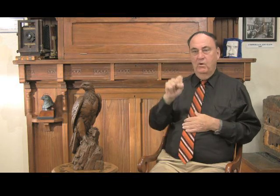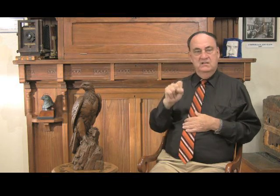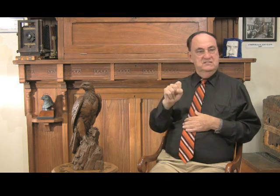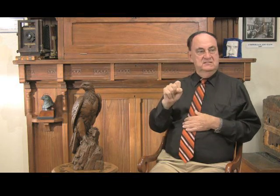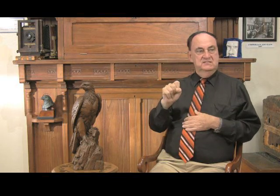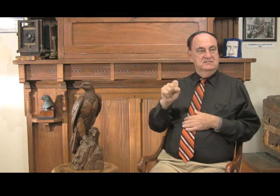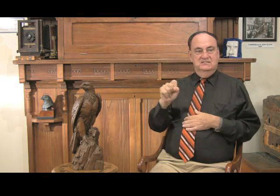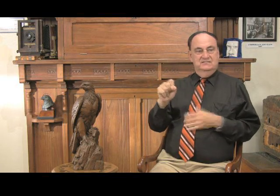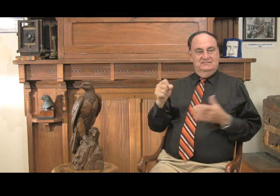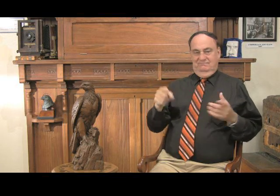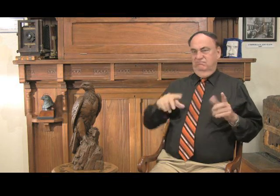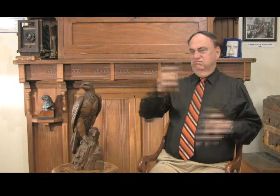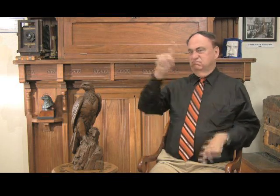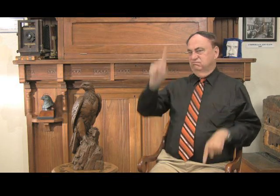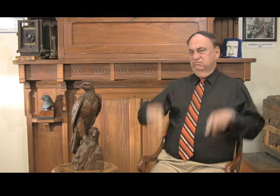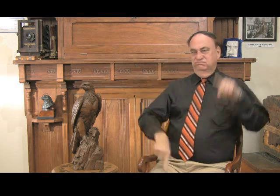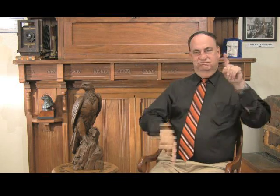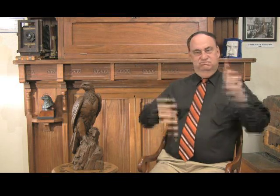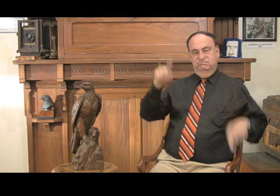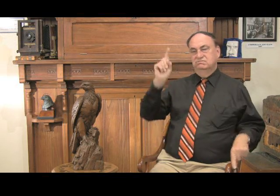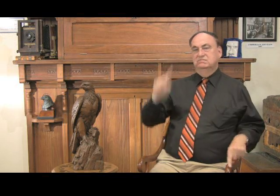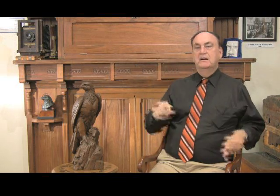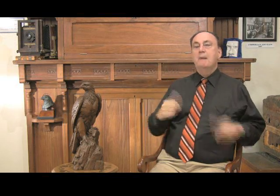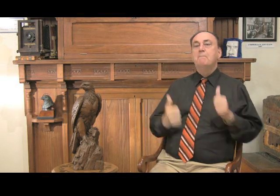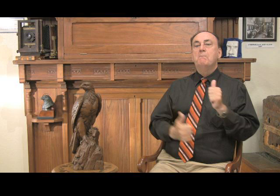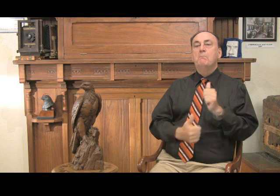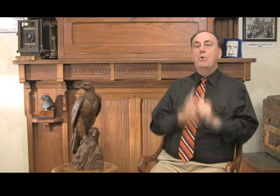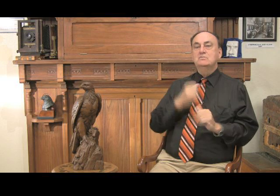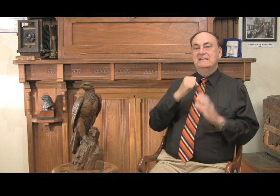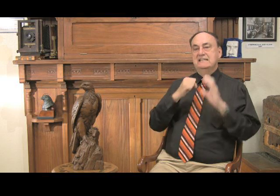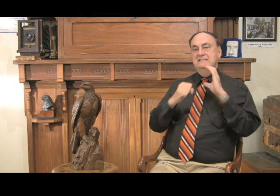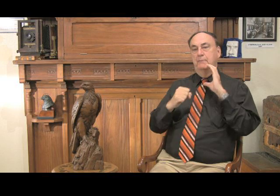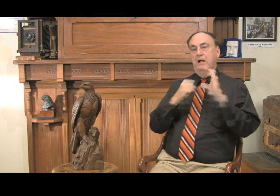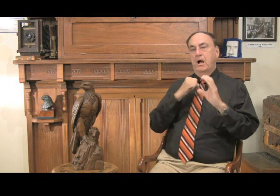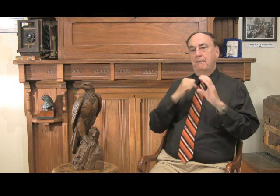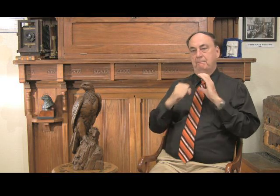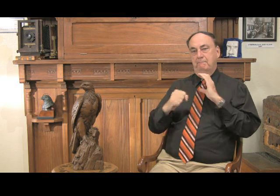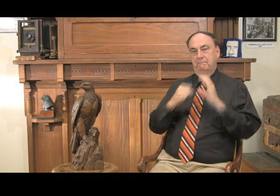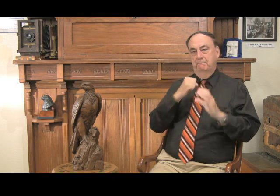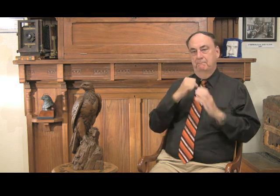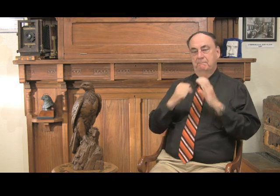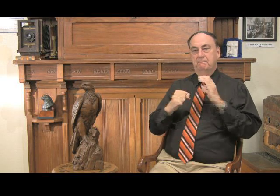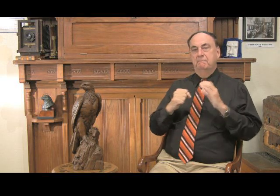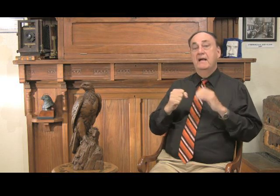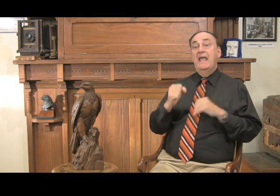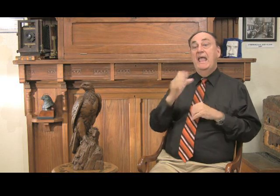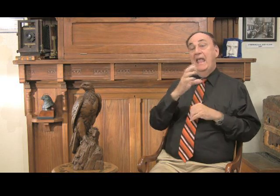because the philosophy of education at that time was so varied, mostly